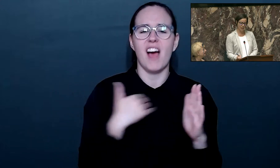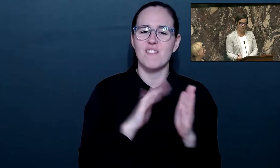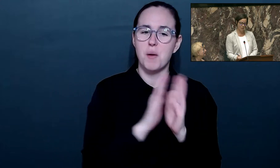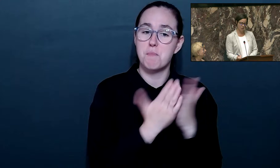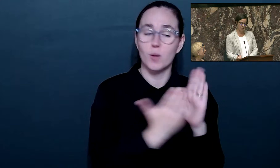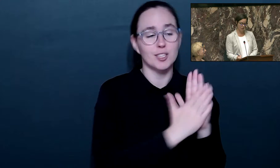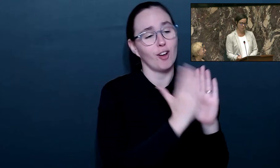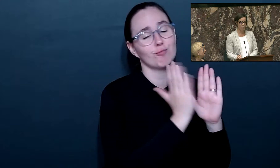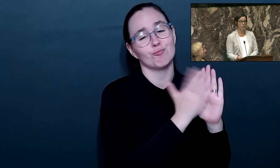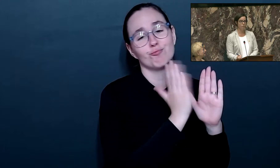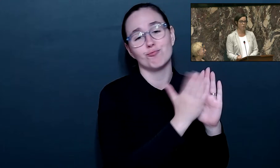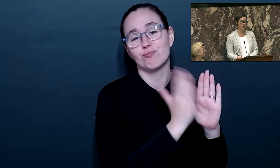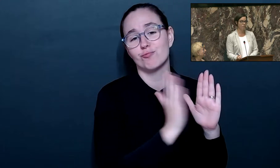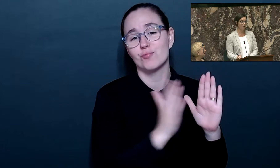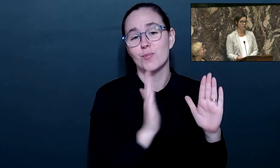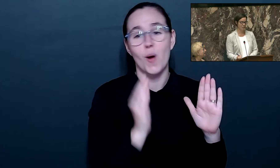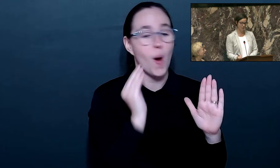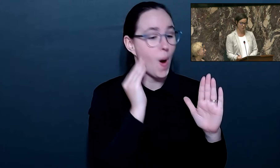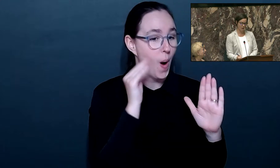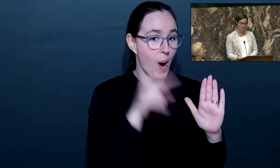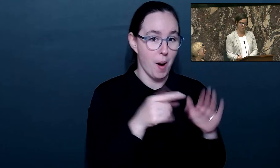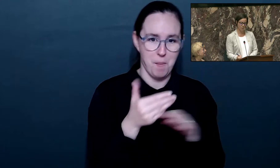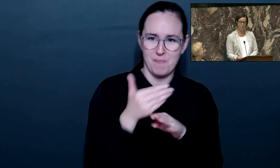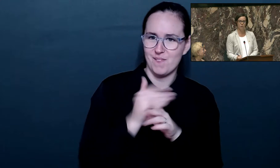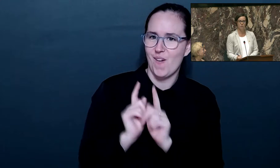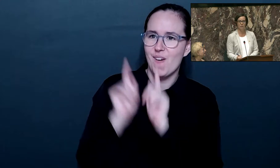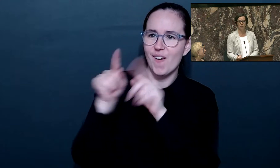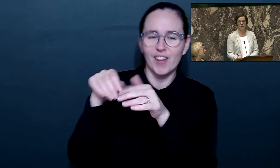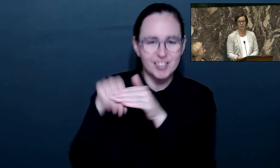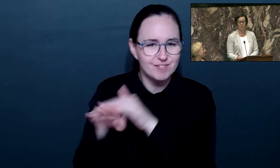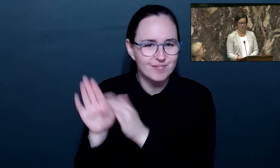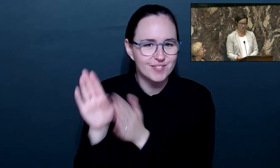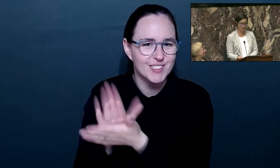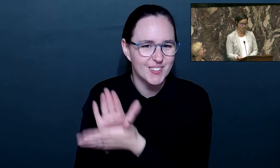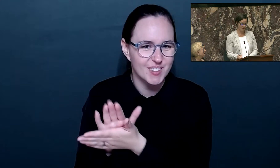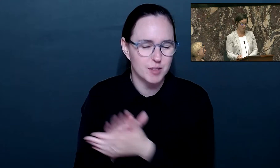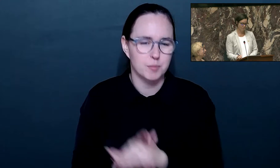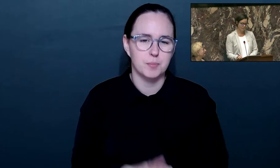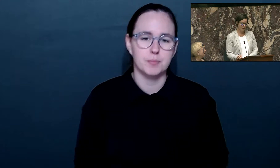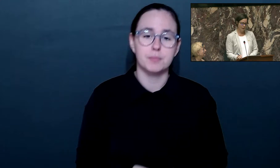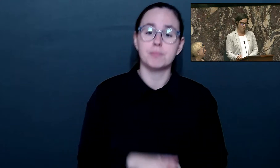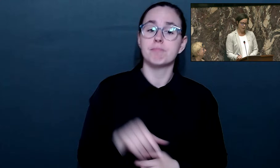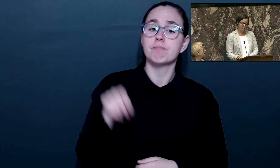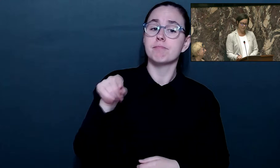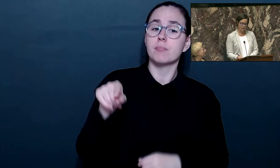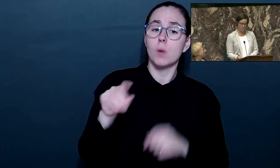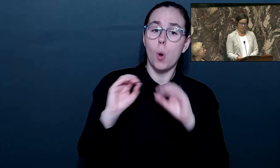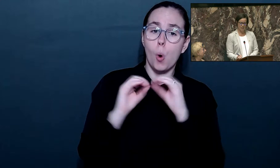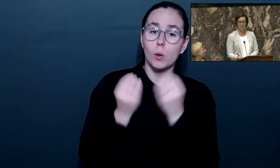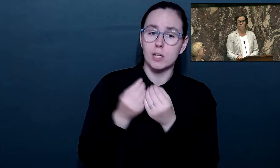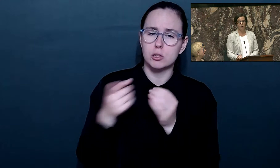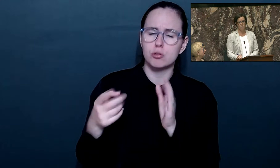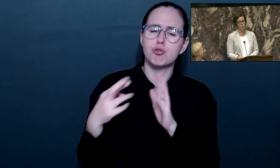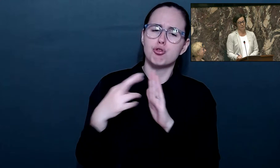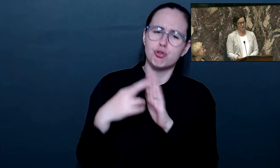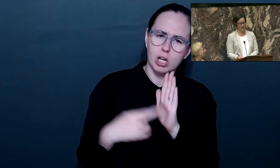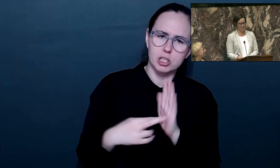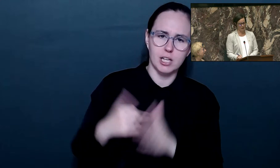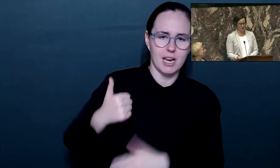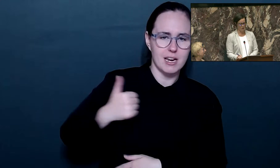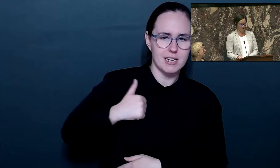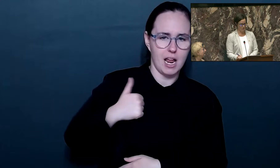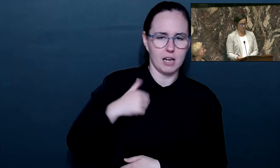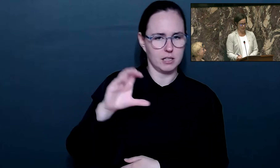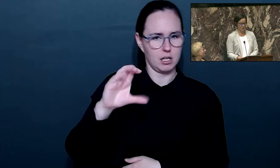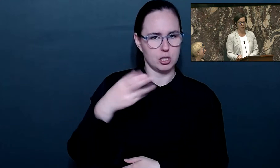registered Canadian charity with over 40 volunteer drivers who are mostly retired teachers. Eva Hilborn is a fierce woman that I have